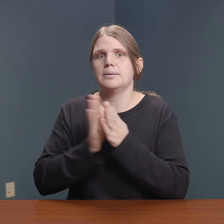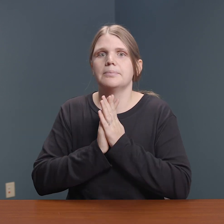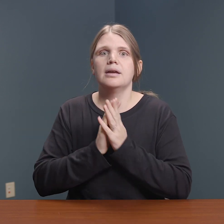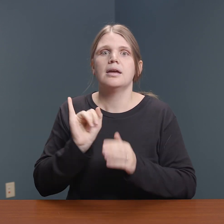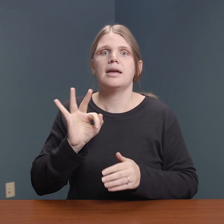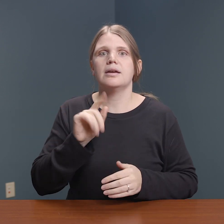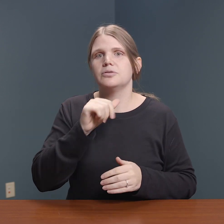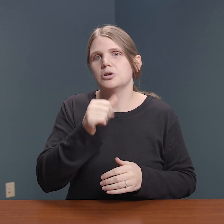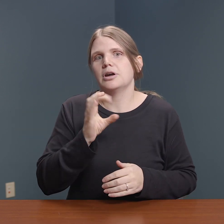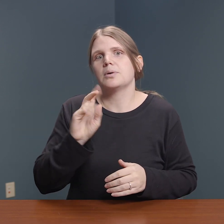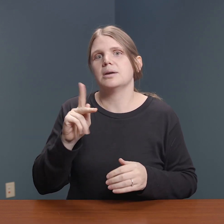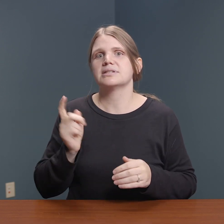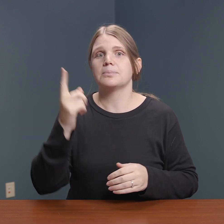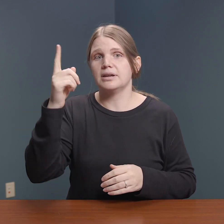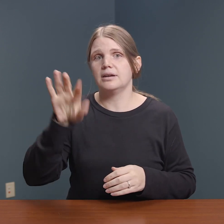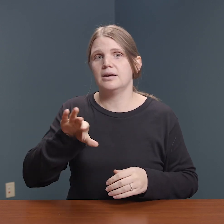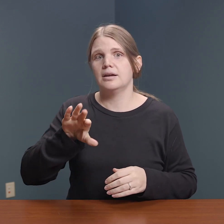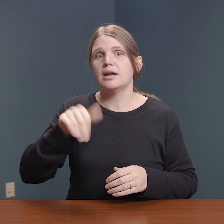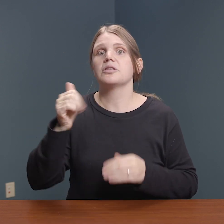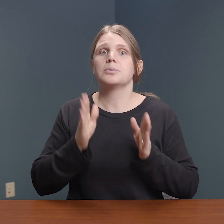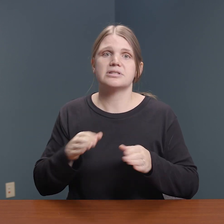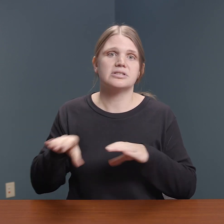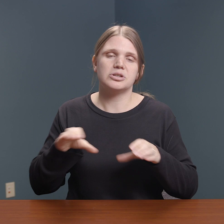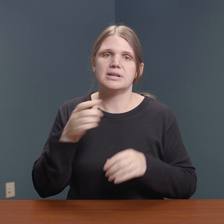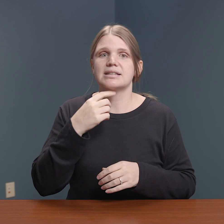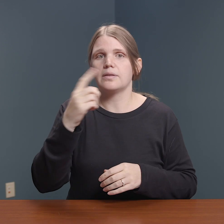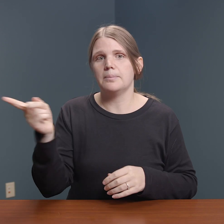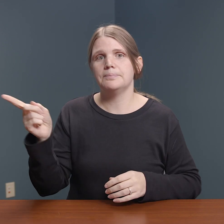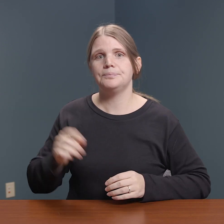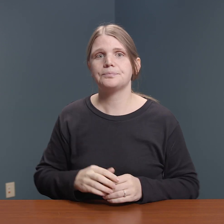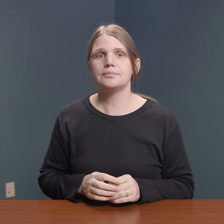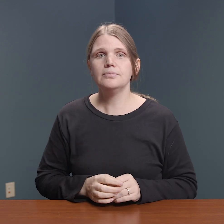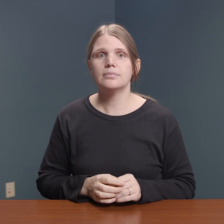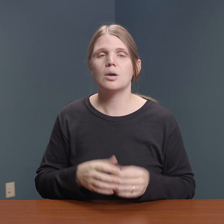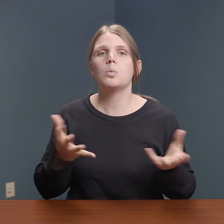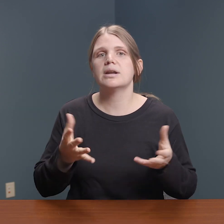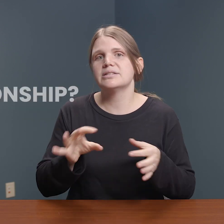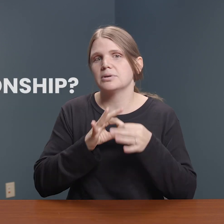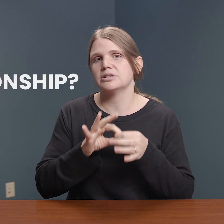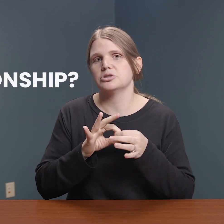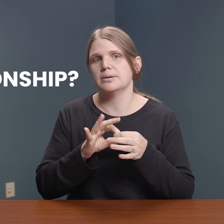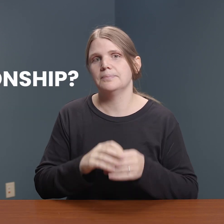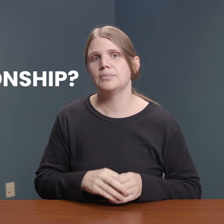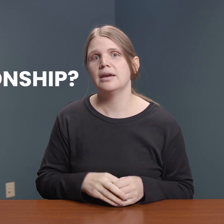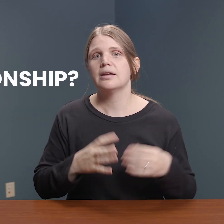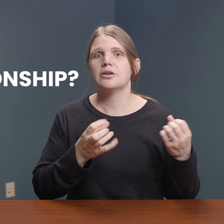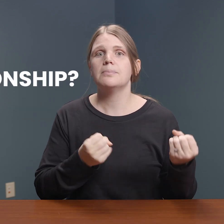them. If you're not okay with something another person is doing, tell them. What is a relationship? There are